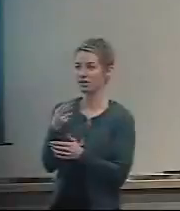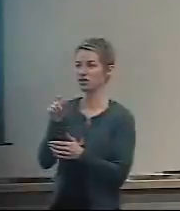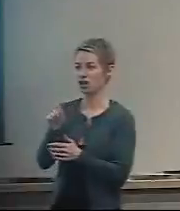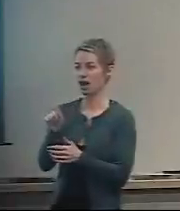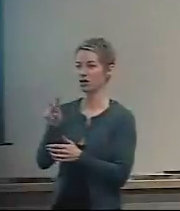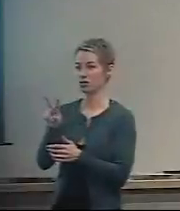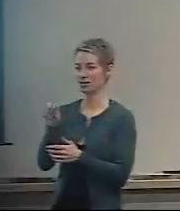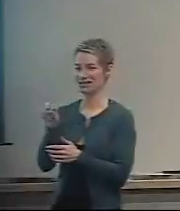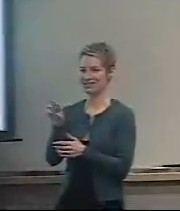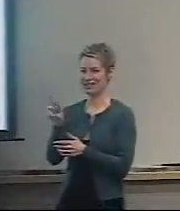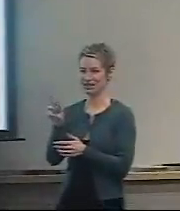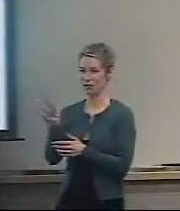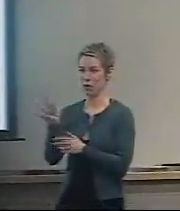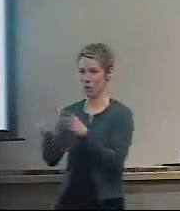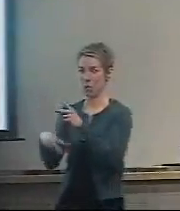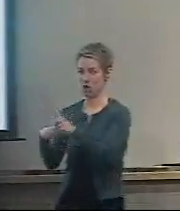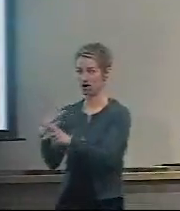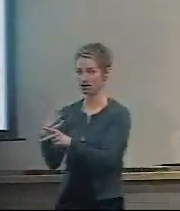world.